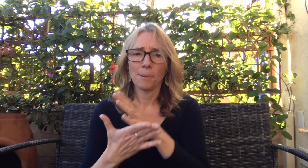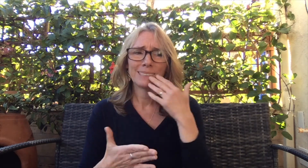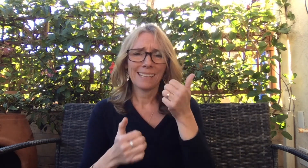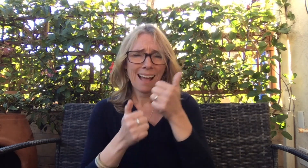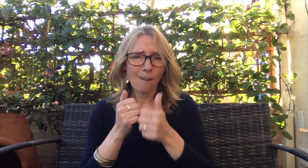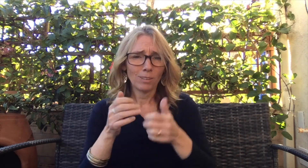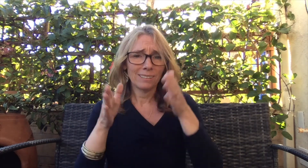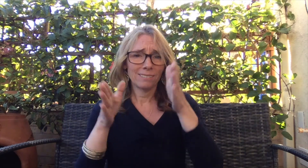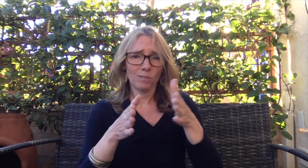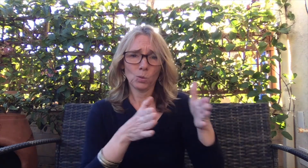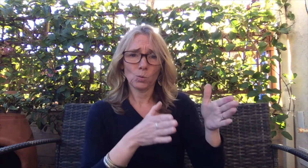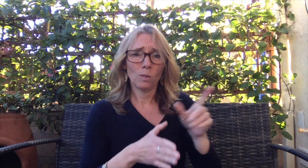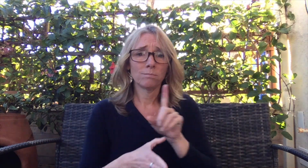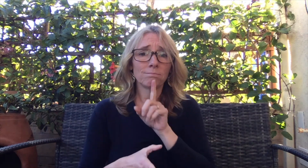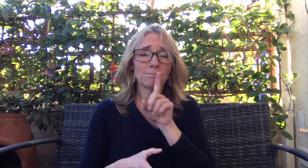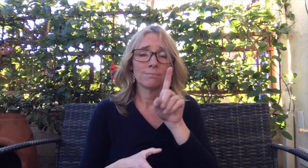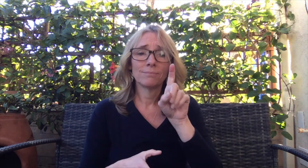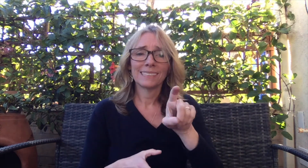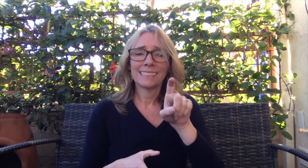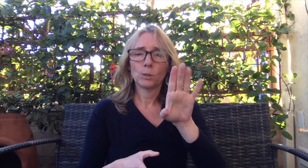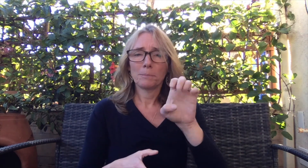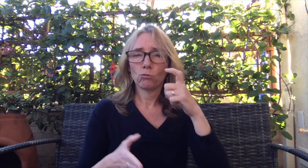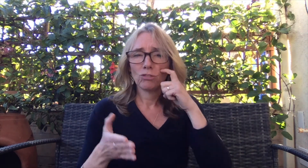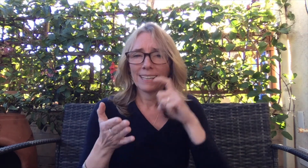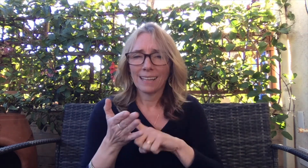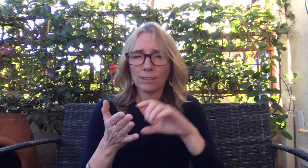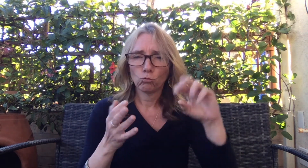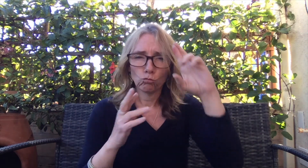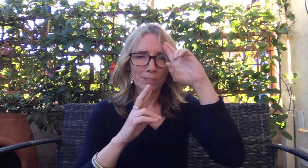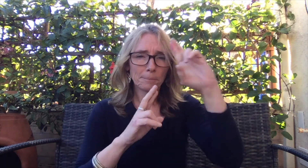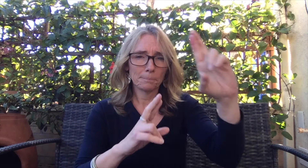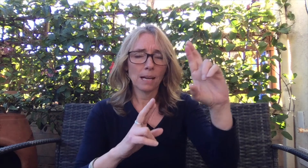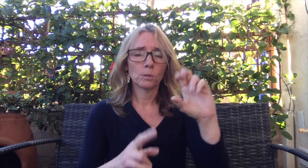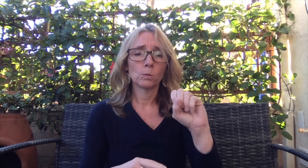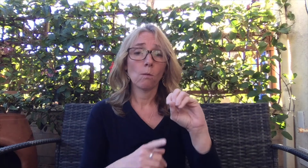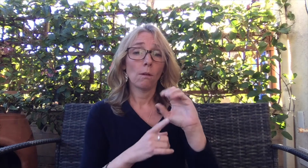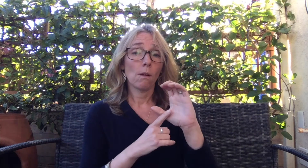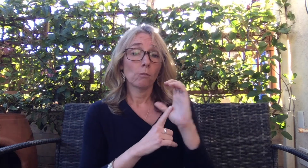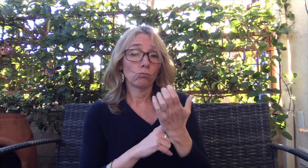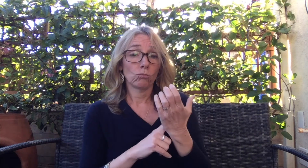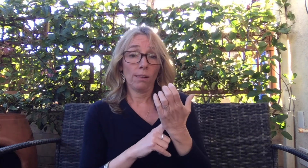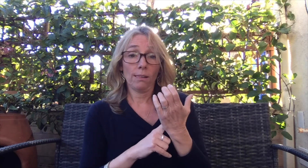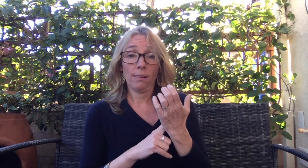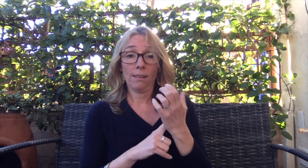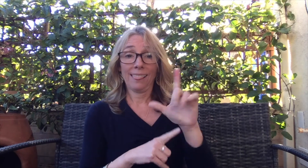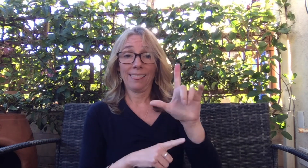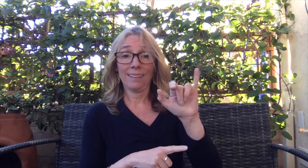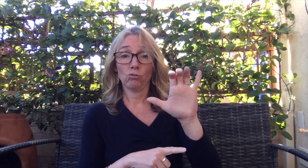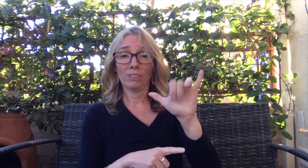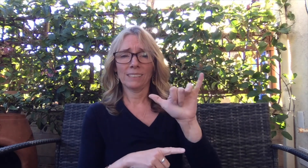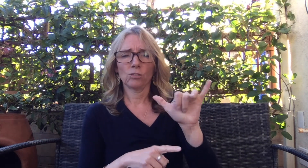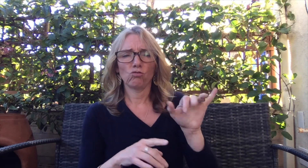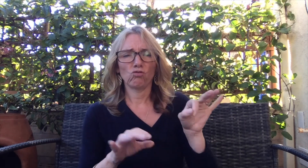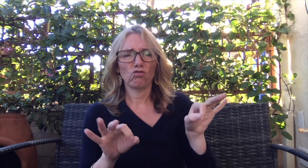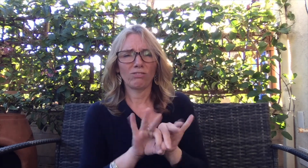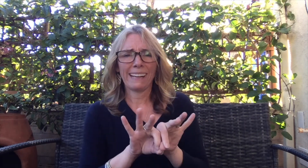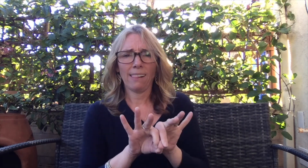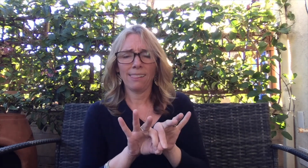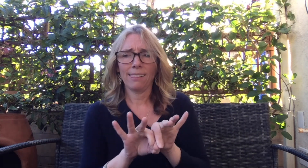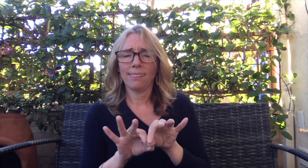at school. And every individual needs to be recognized, acknowledged, and